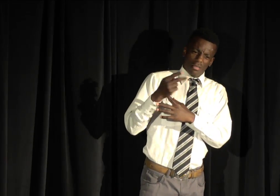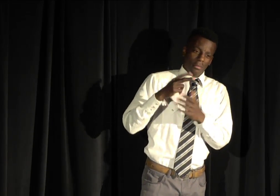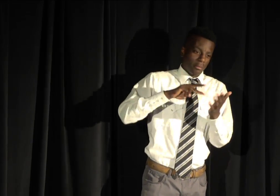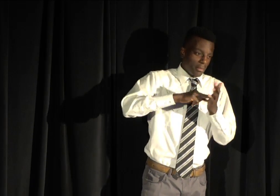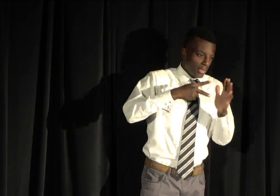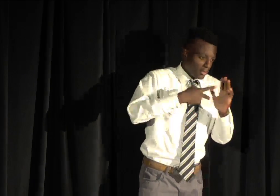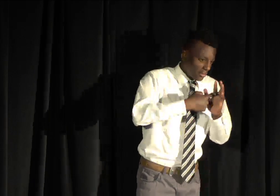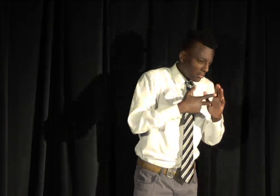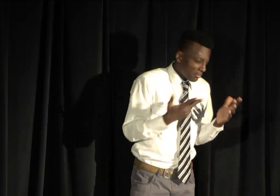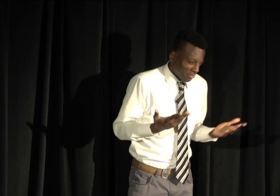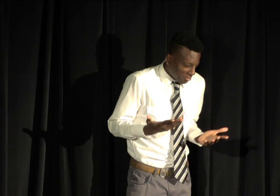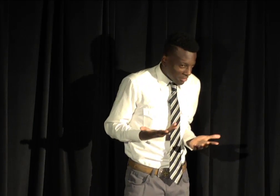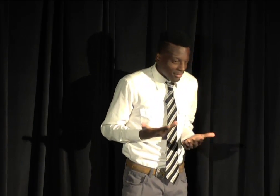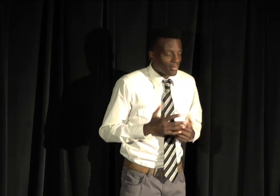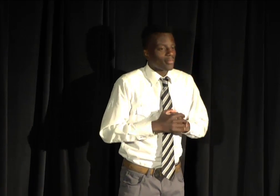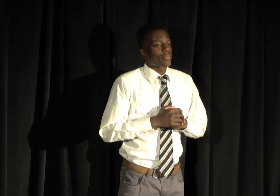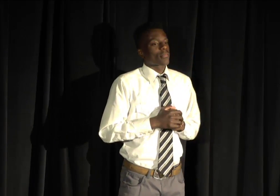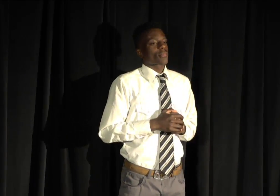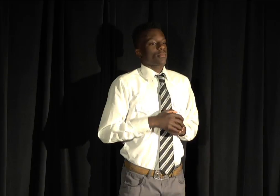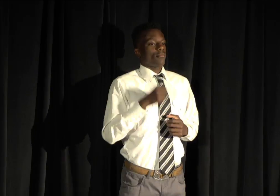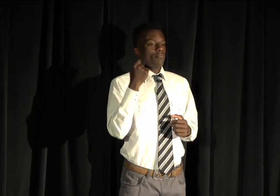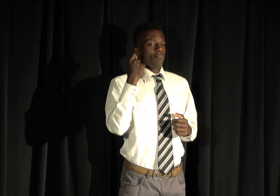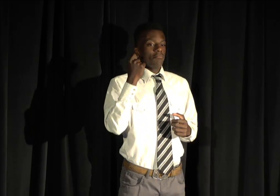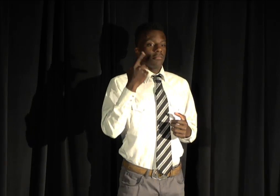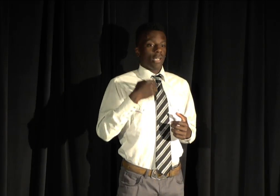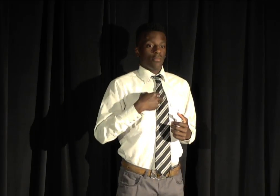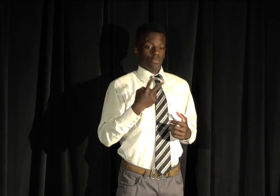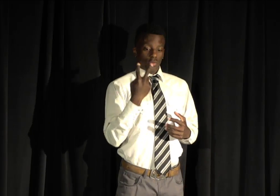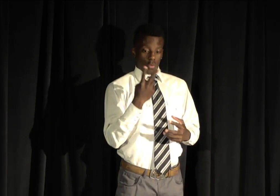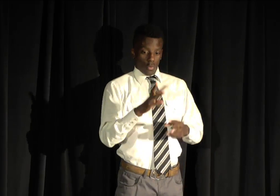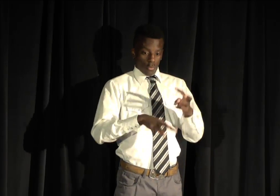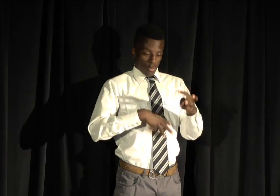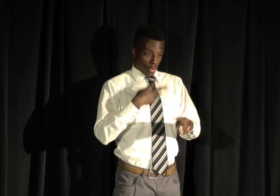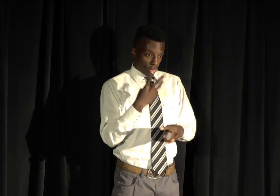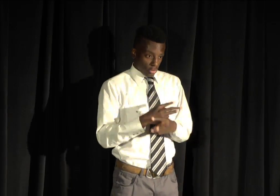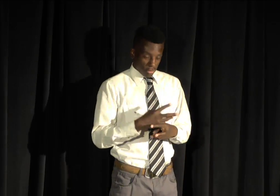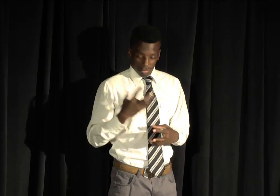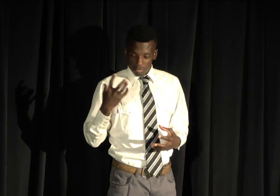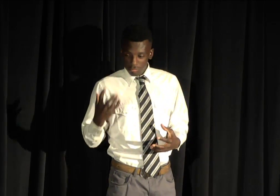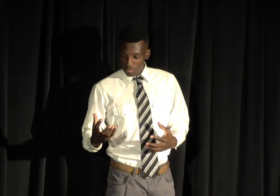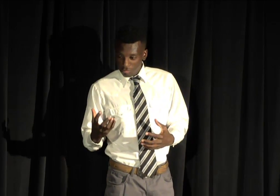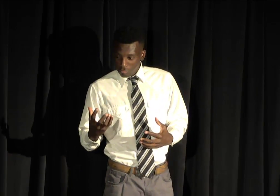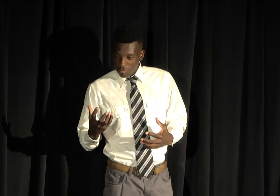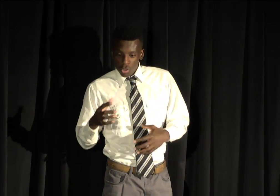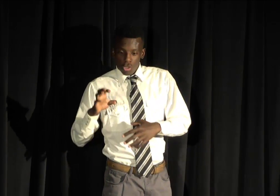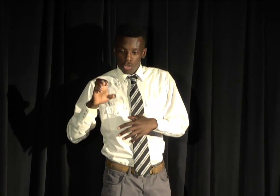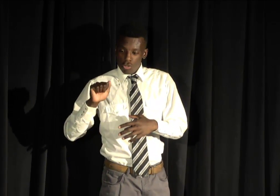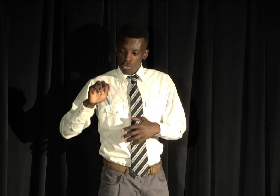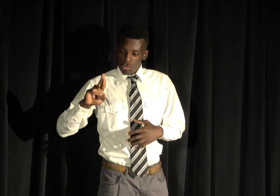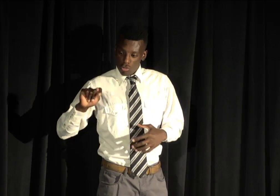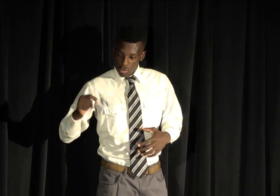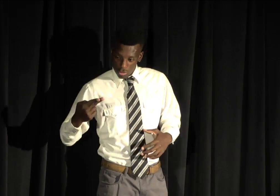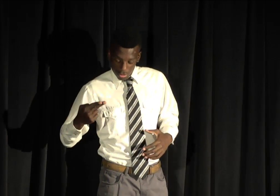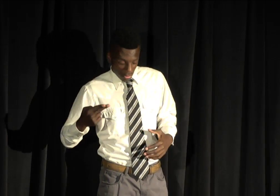Before the show starts, I want to explain exactly what this concept is all about. So if you picture two worlds, we have